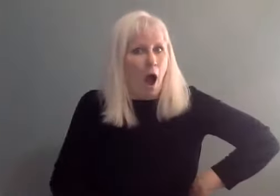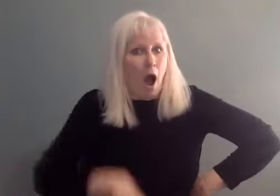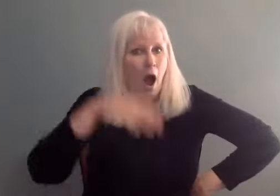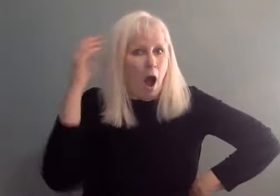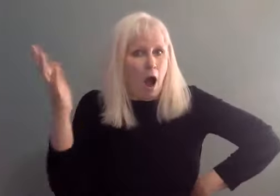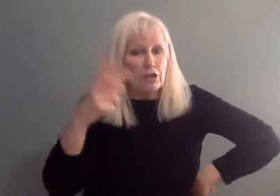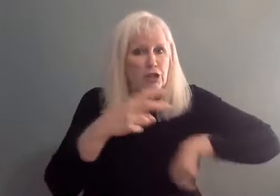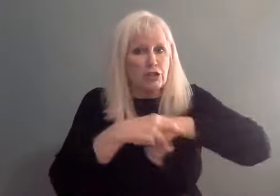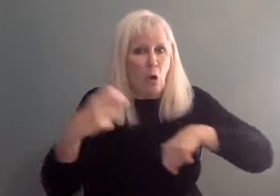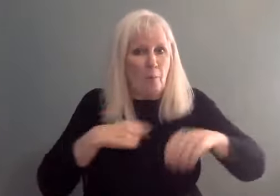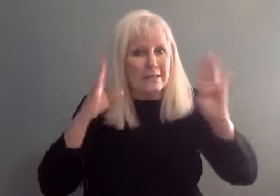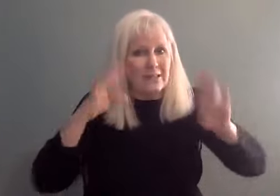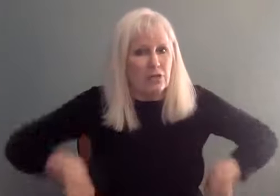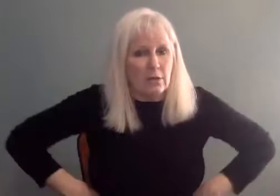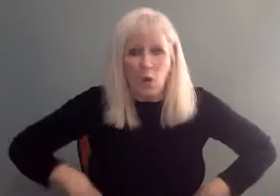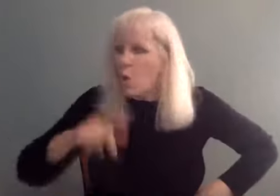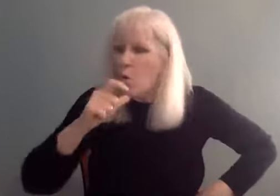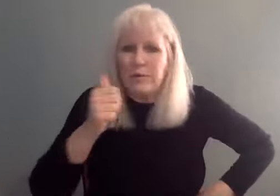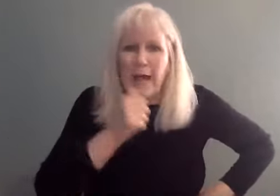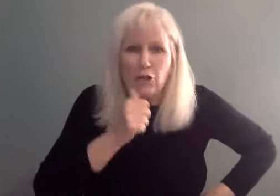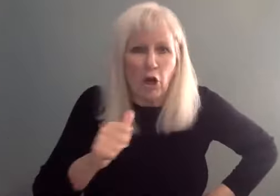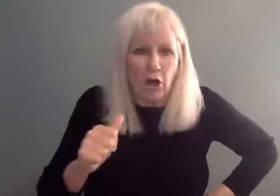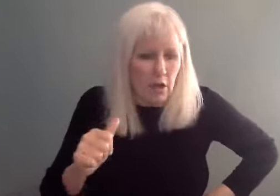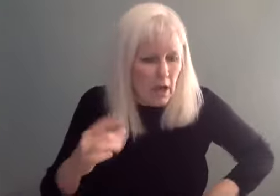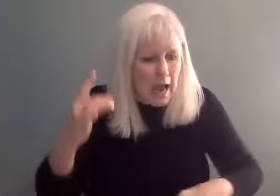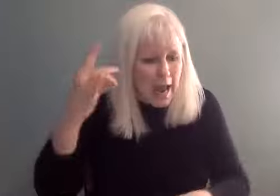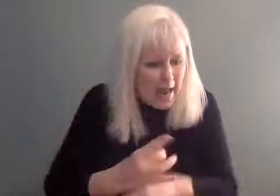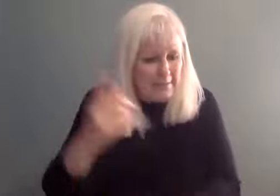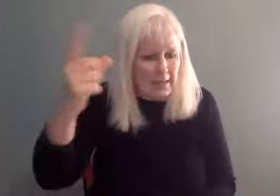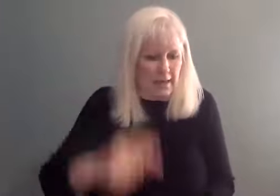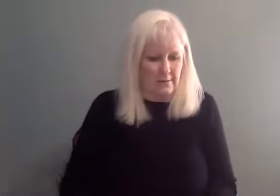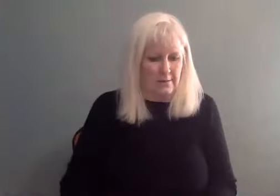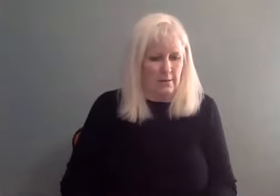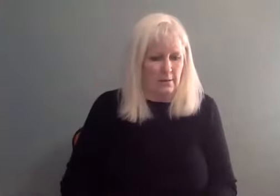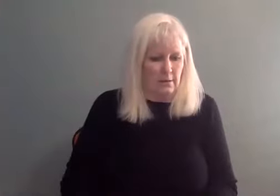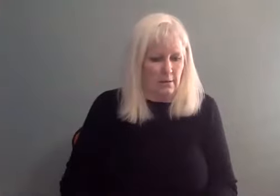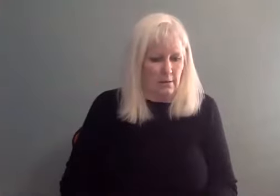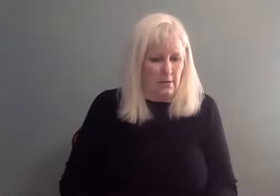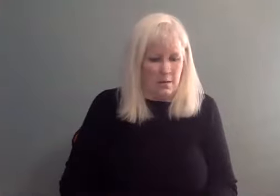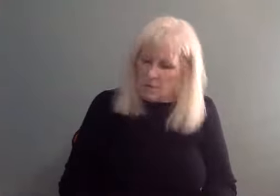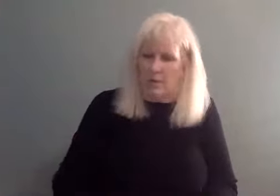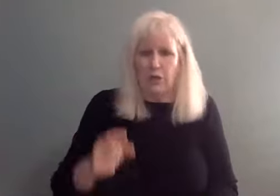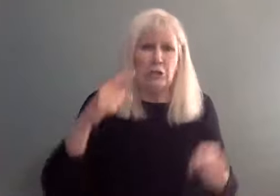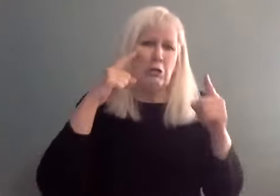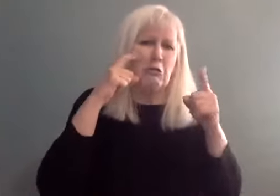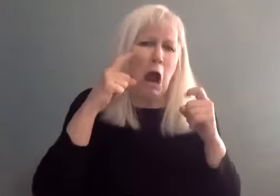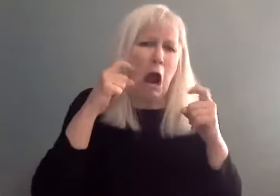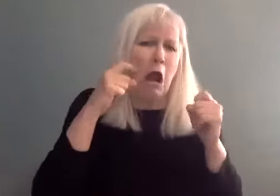my thunder. Who is this girl with 8 less days than me? 8 less days. And she cried all the time, and they were always around